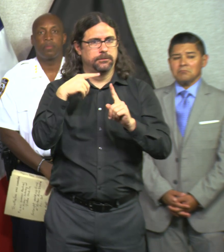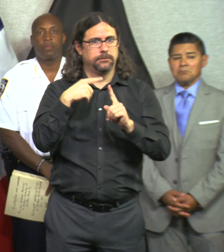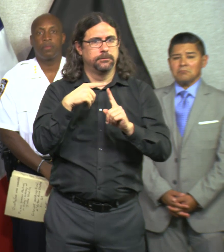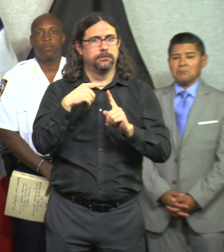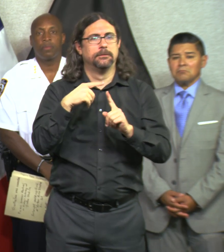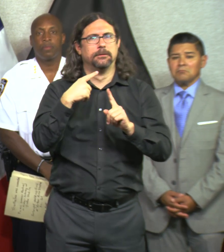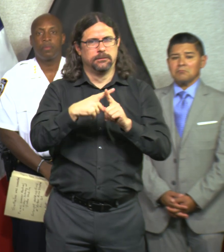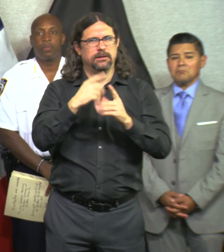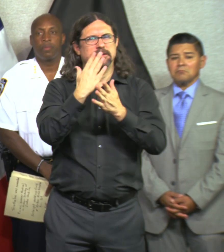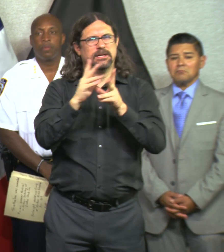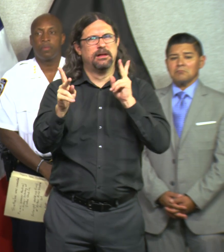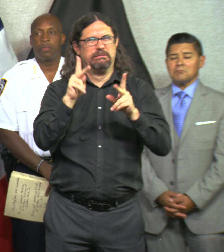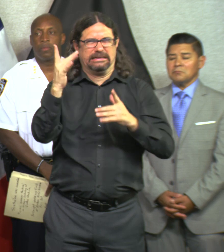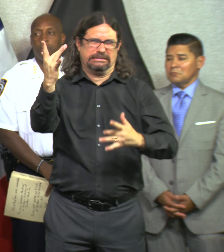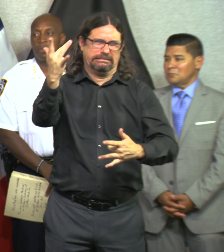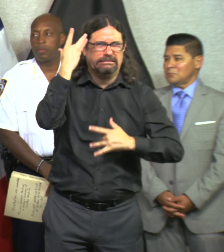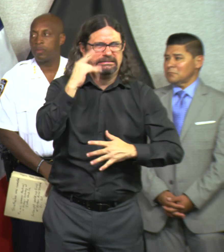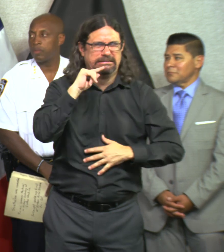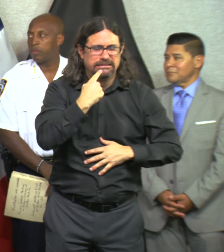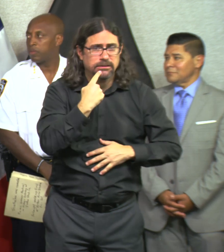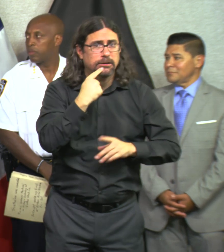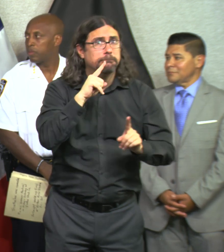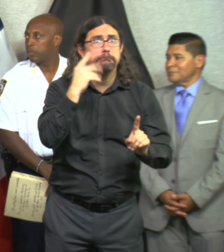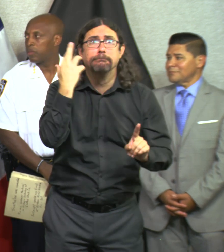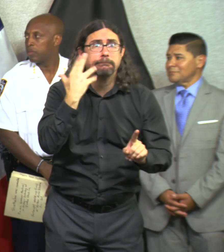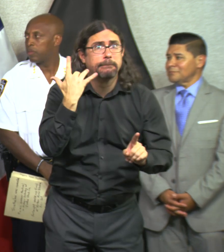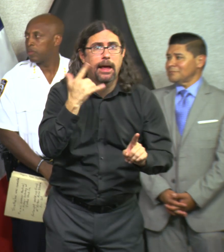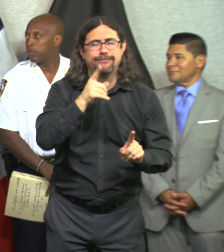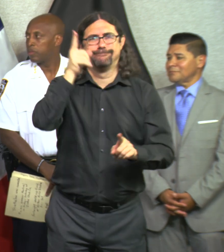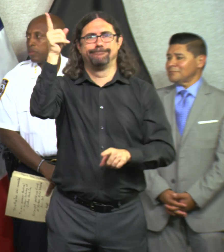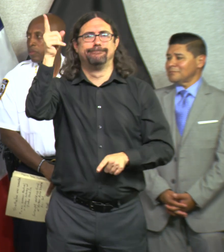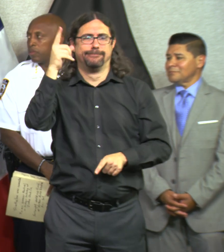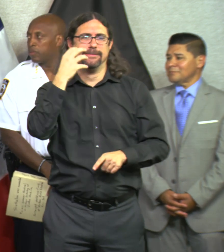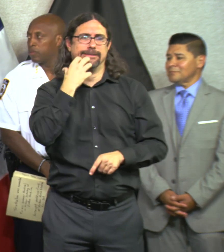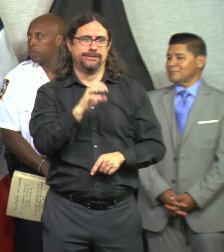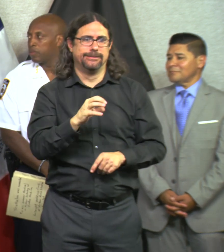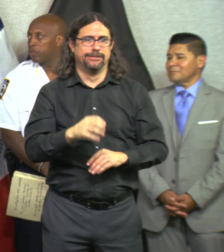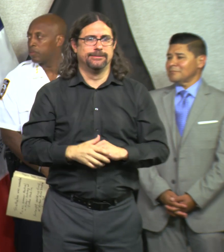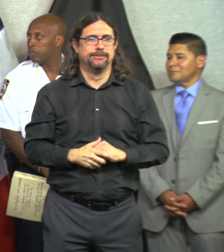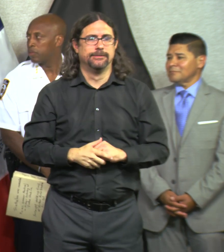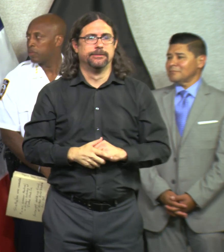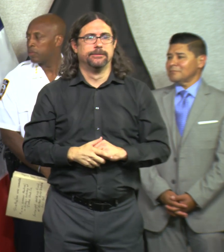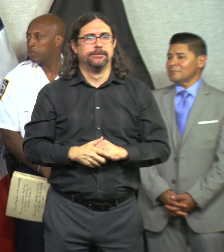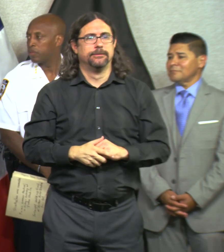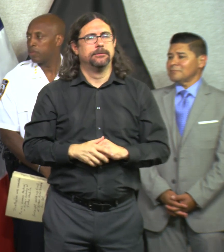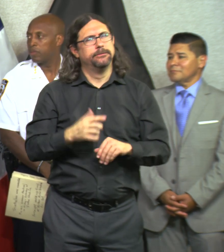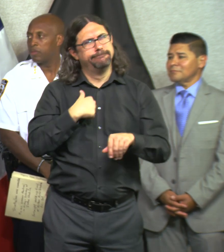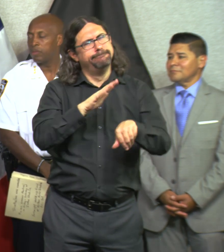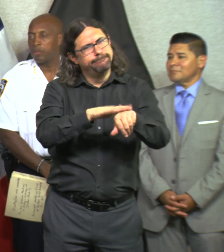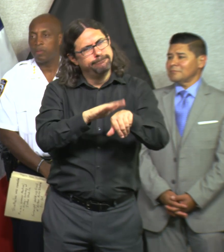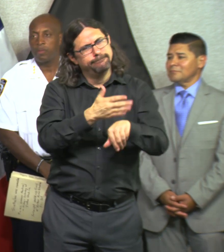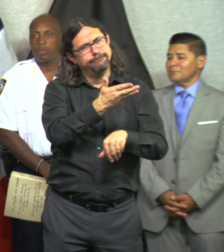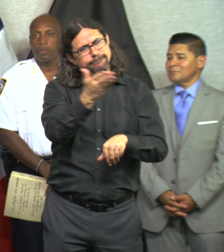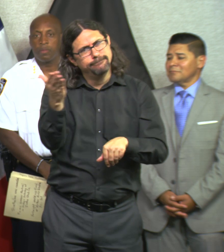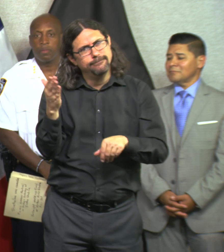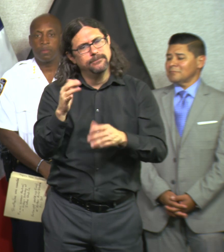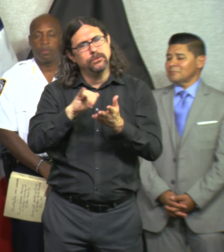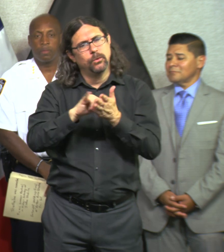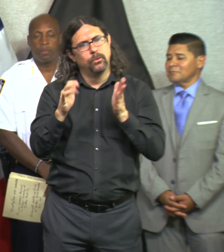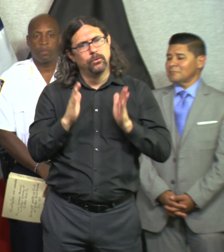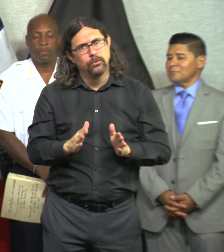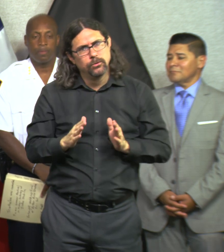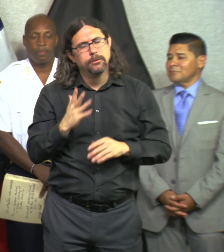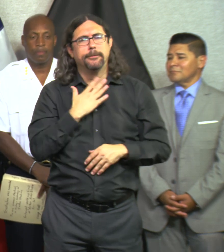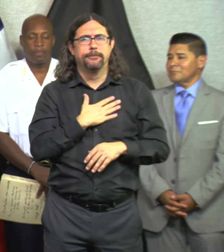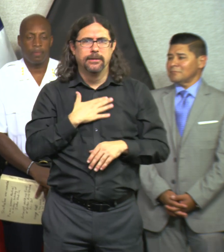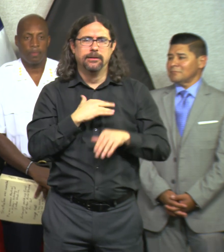best advice to New Yorkers during this time is stay indoors, especially if you are